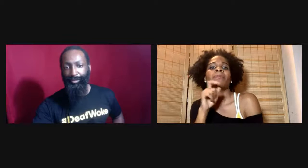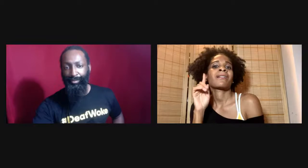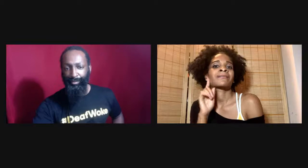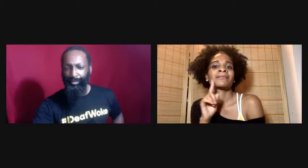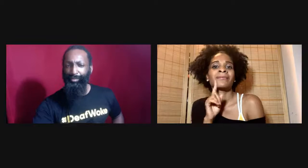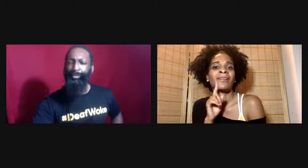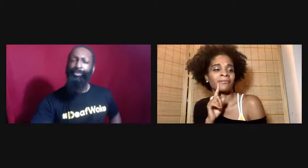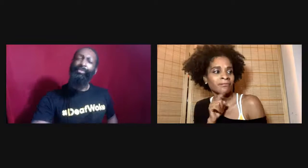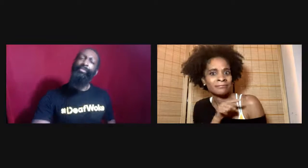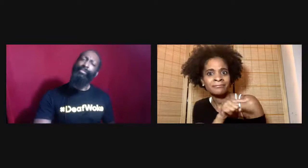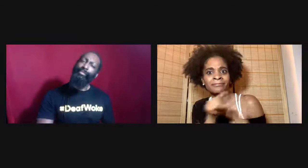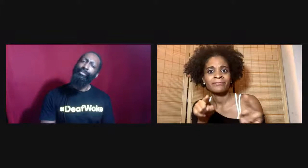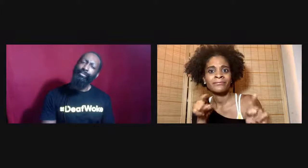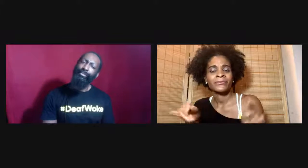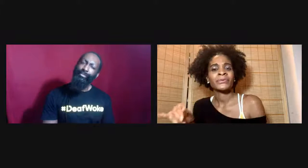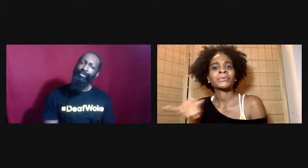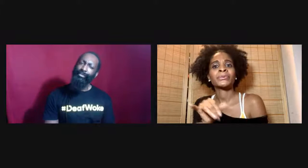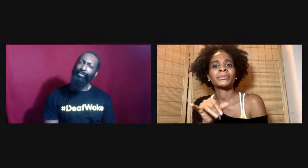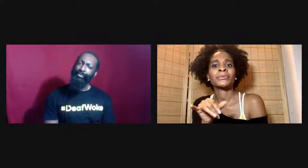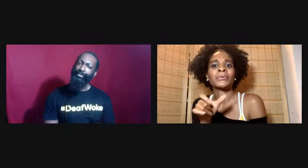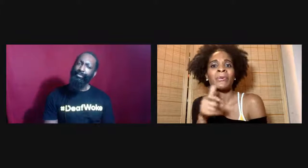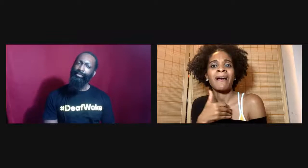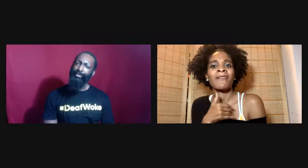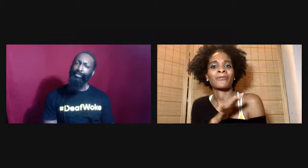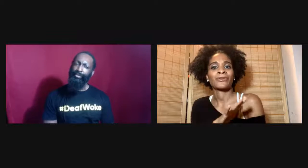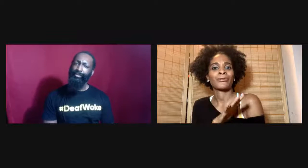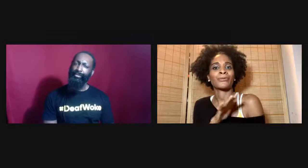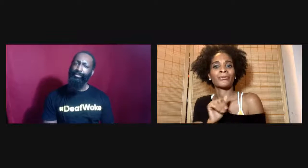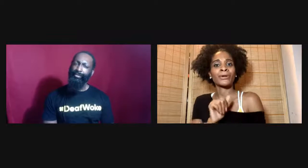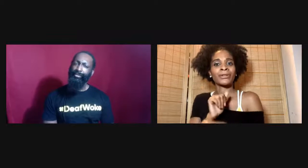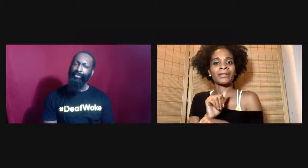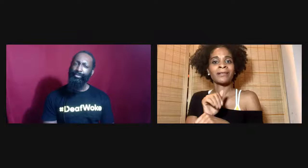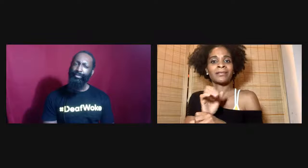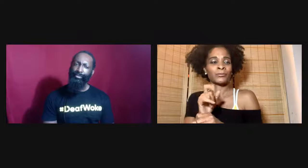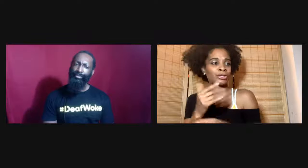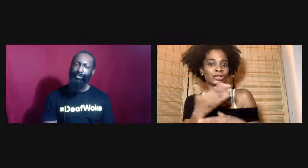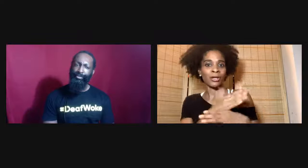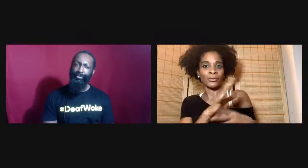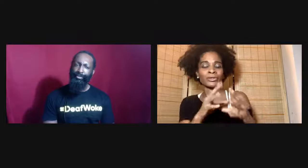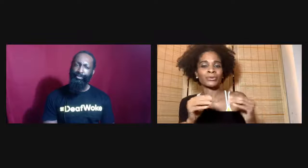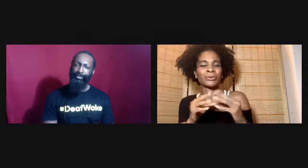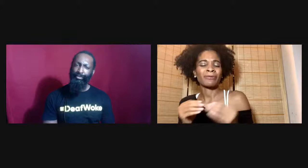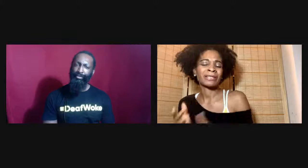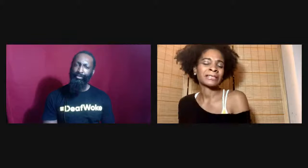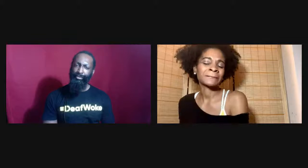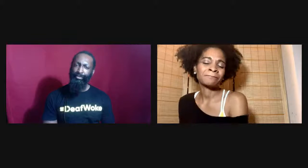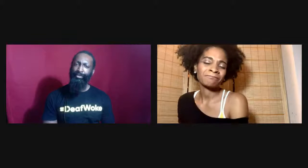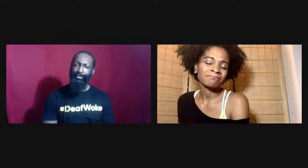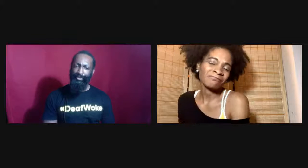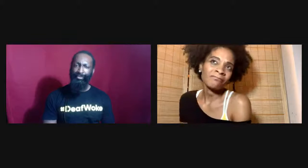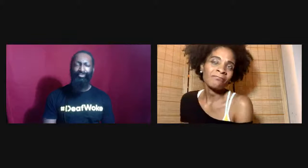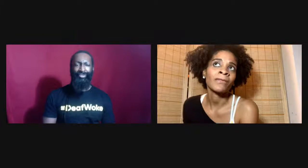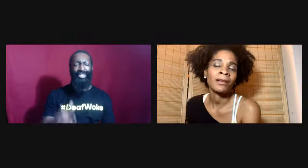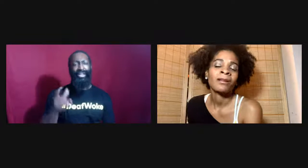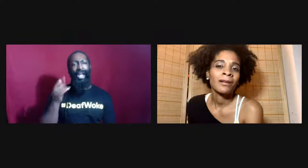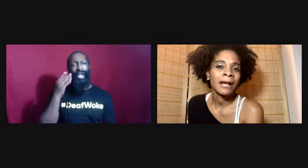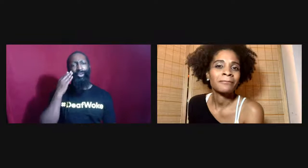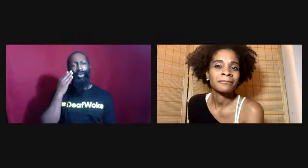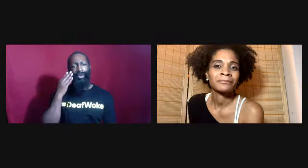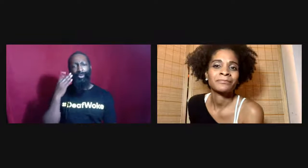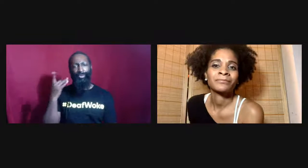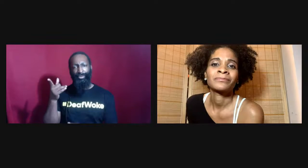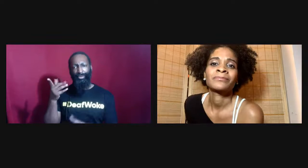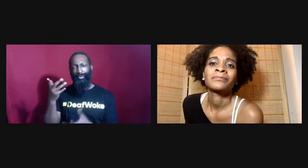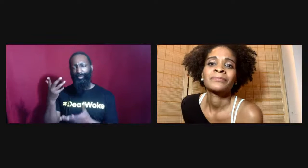Something that'll leave when I'm gone. And I want Black deaf women to be seen. I want to share that story,